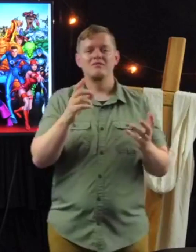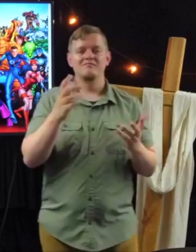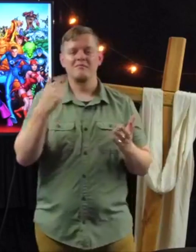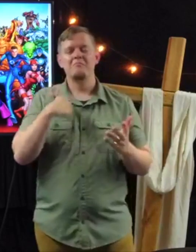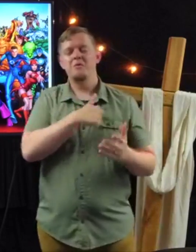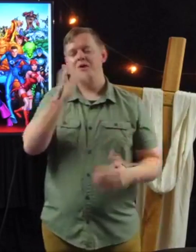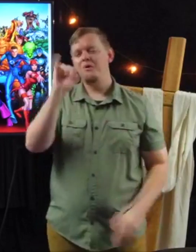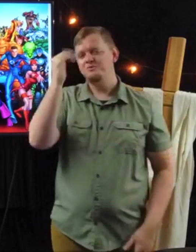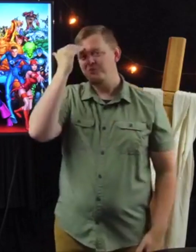So maybe